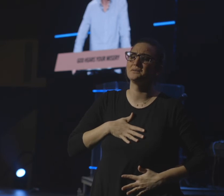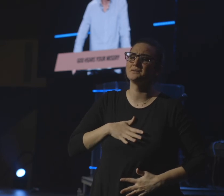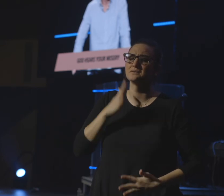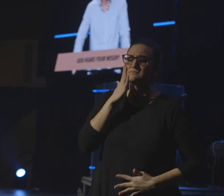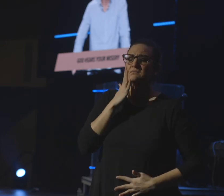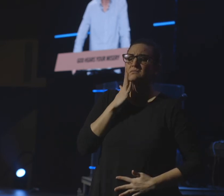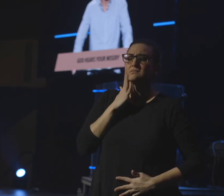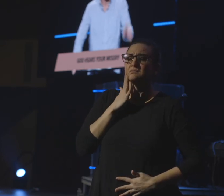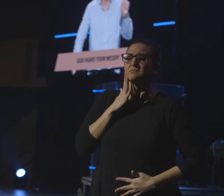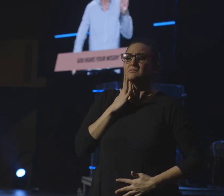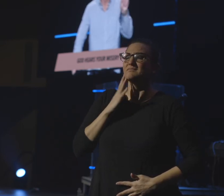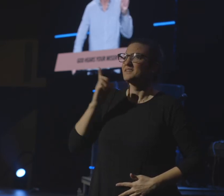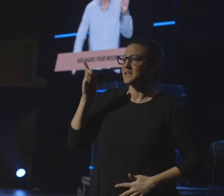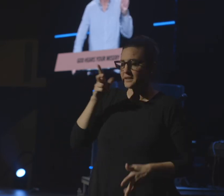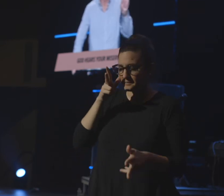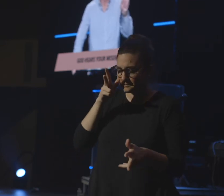talk about it. Not hears your prayer.